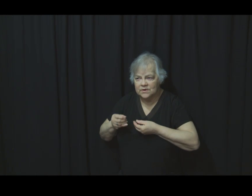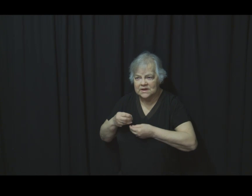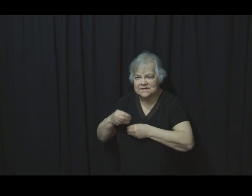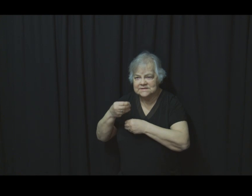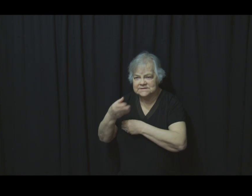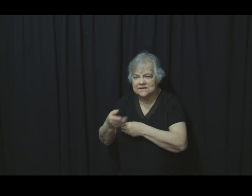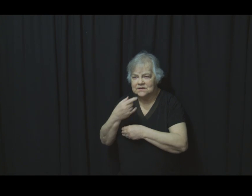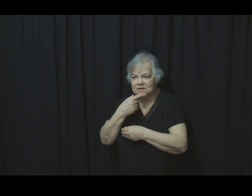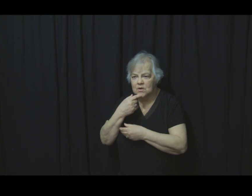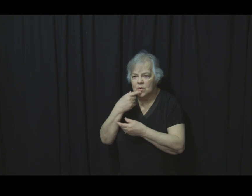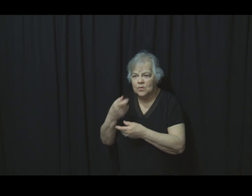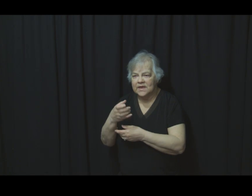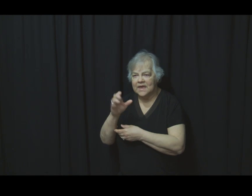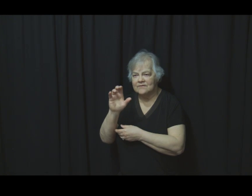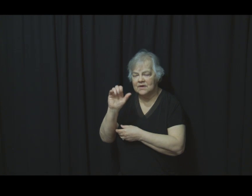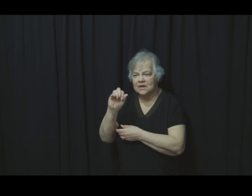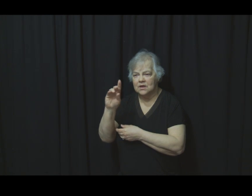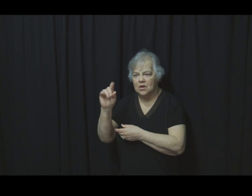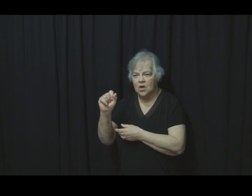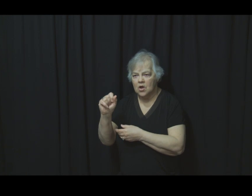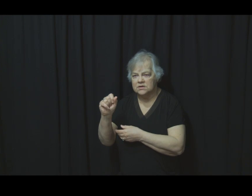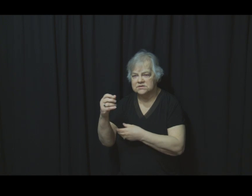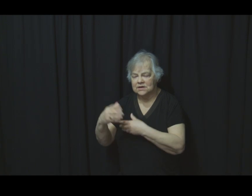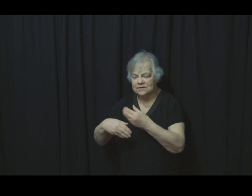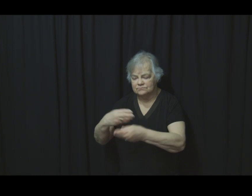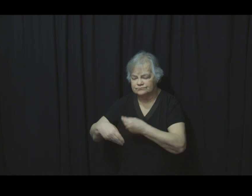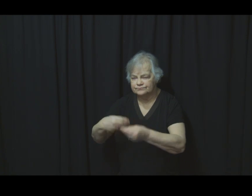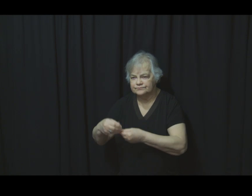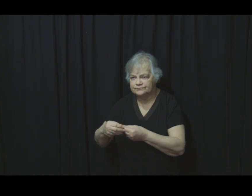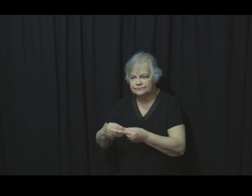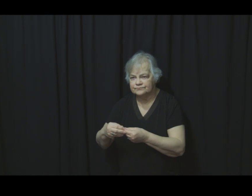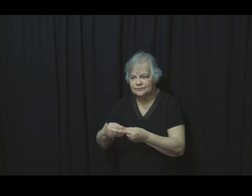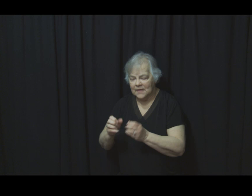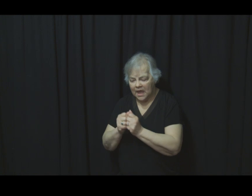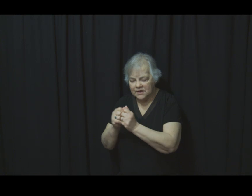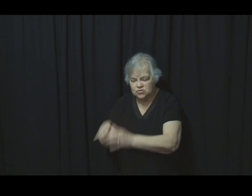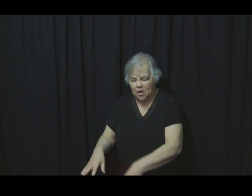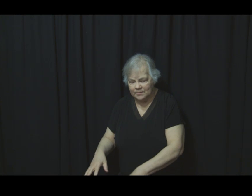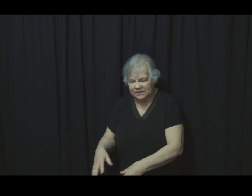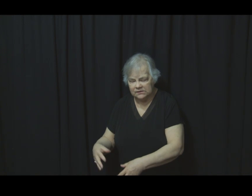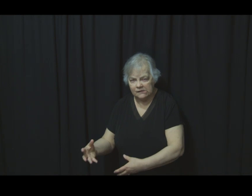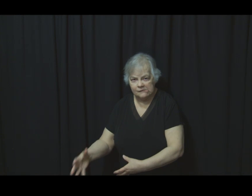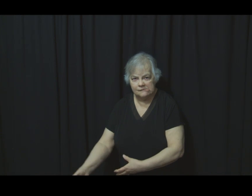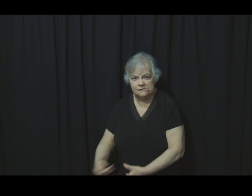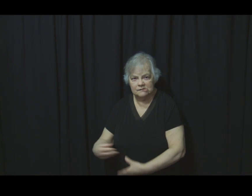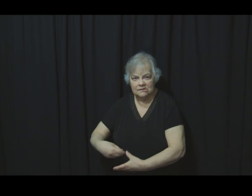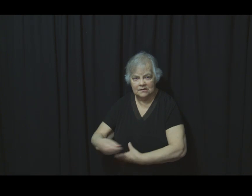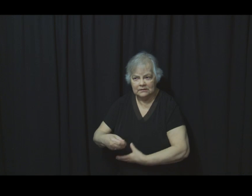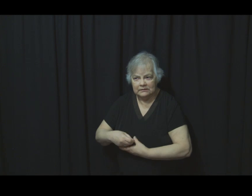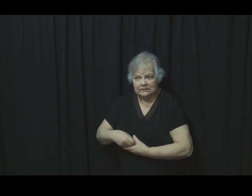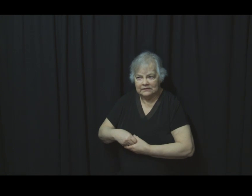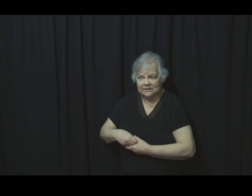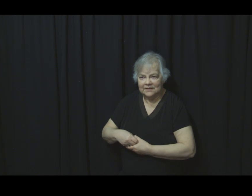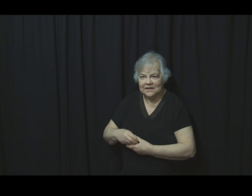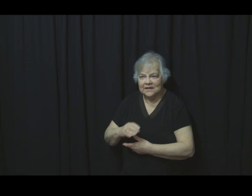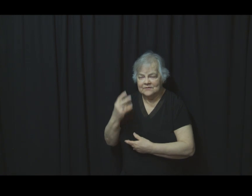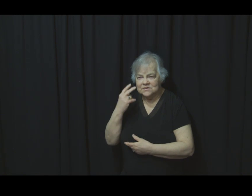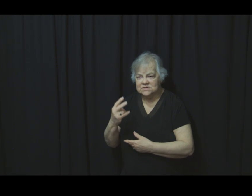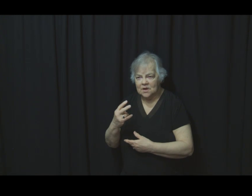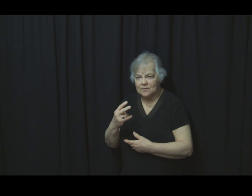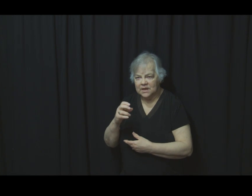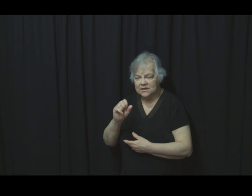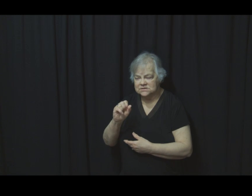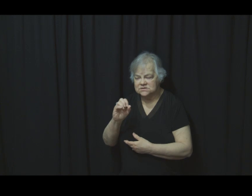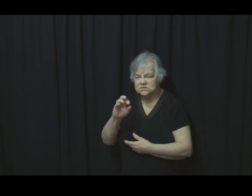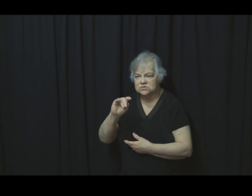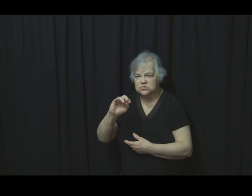these cards to everyone. I shuffled them here in the back, and in fact I dropped a lot of them, and then I scooped them up again. And if you saw me sorting through